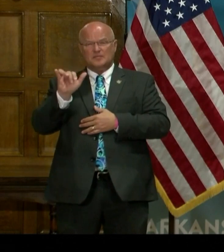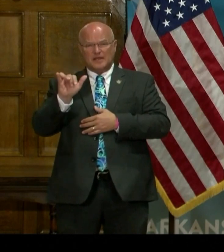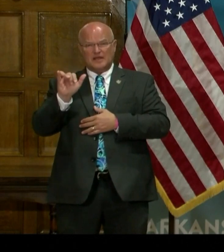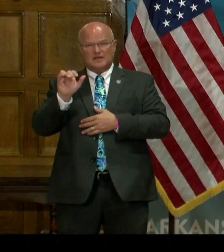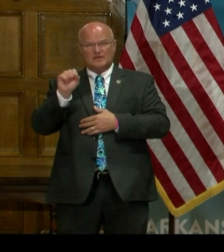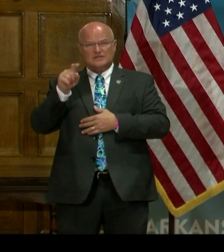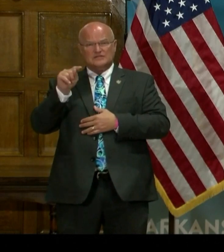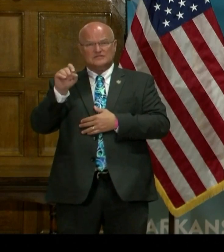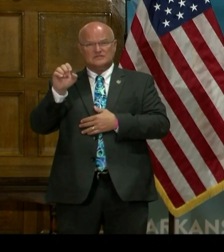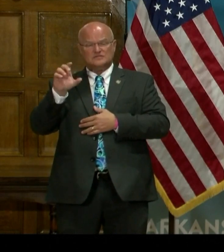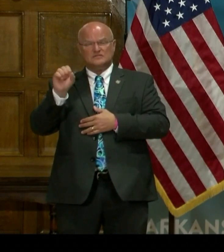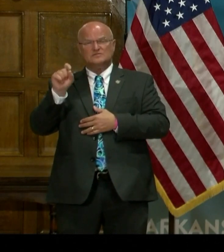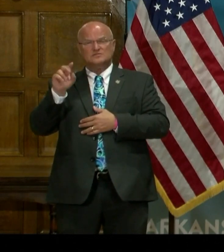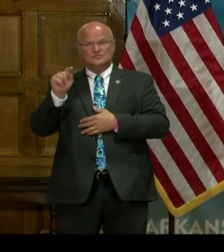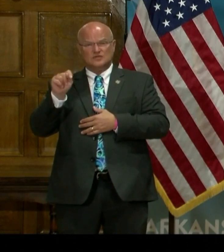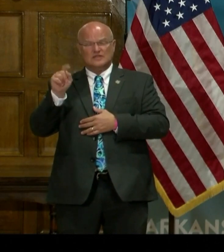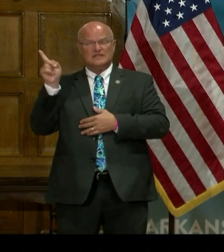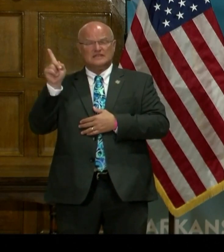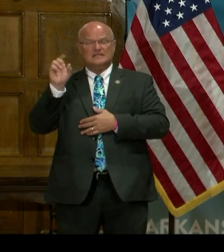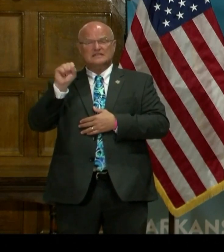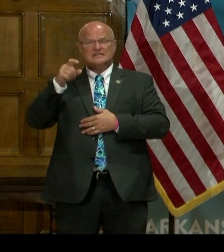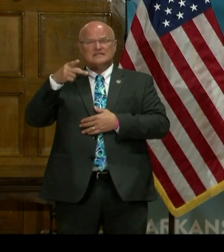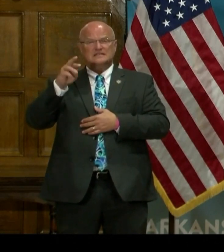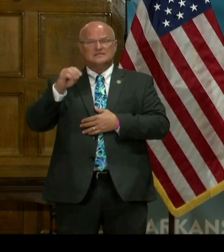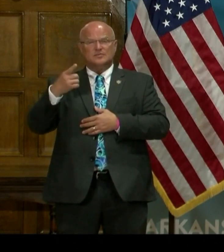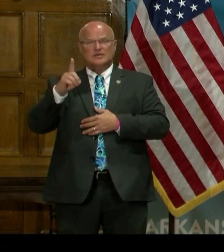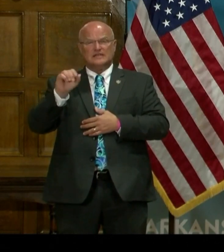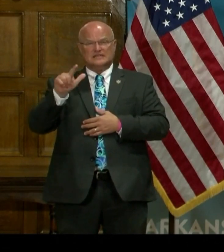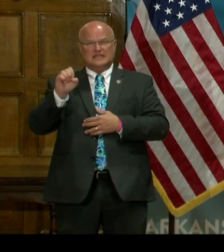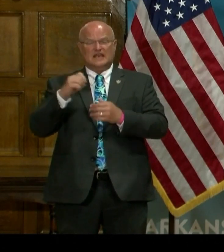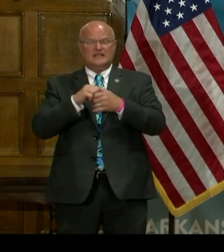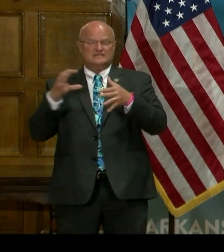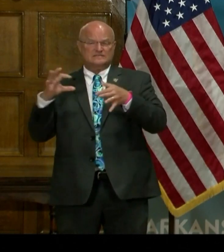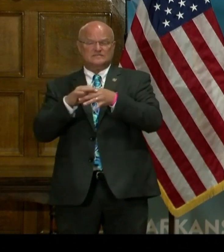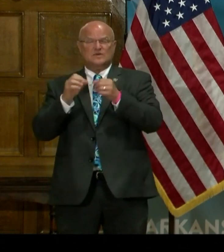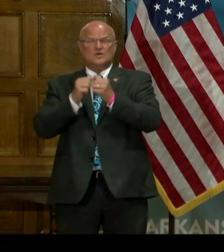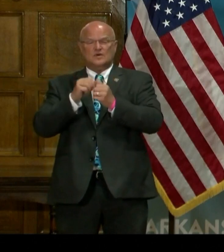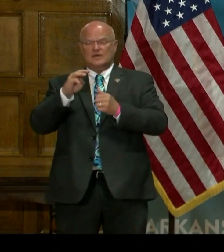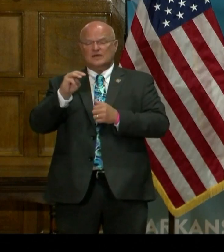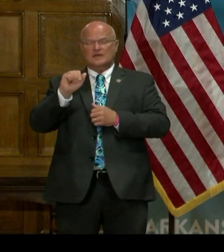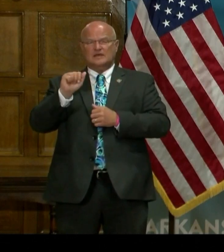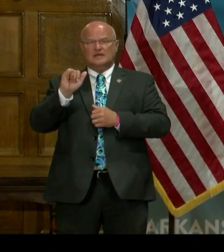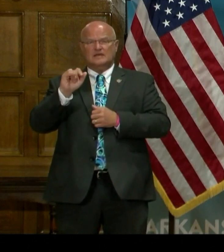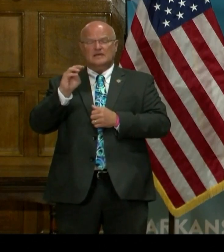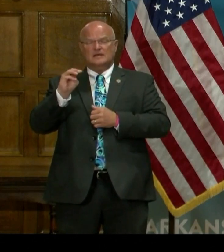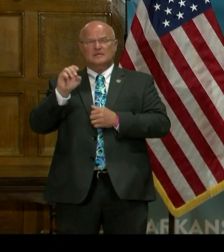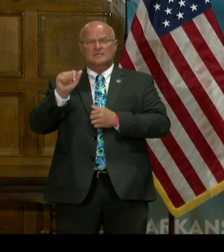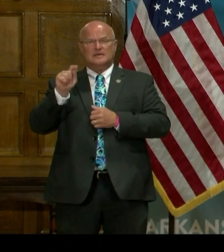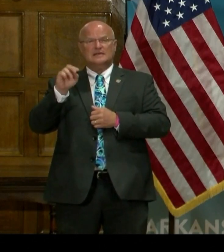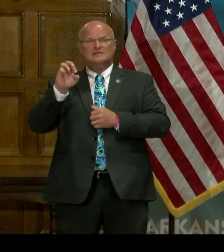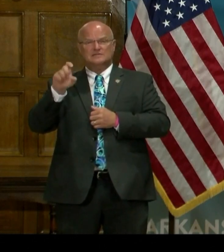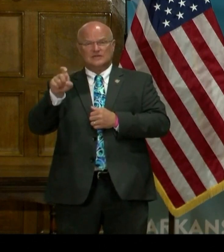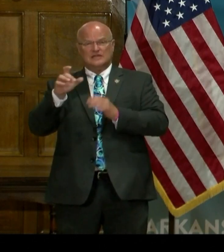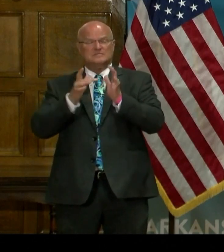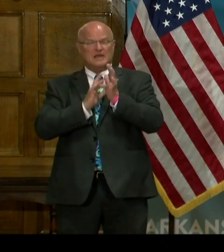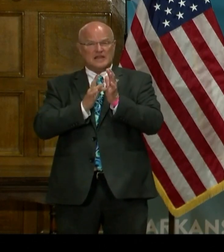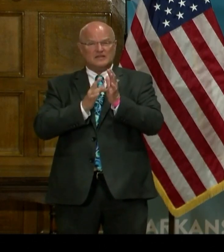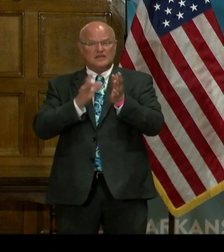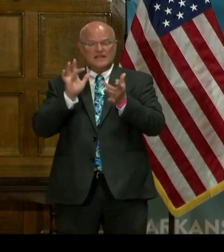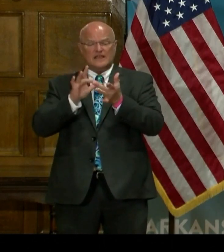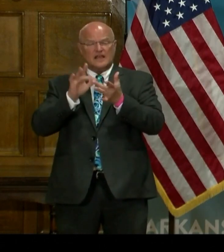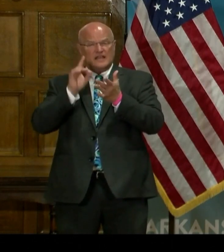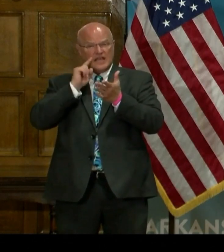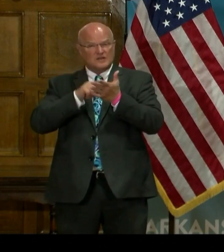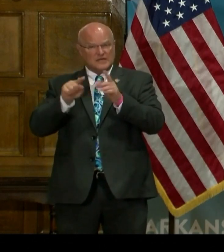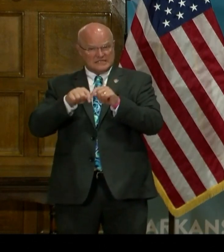in Springdale. This was in combination with Matrix Medical, as well as their contact